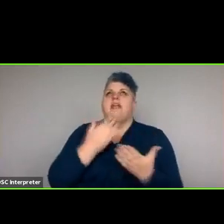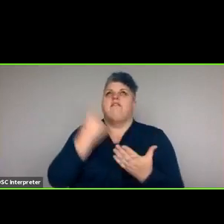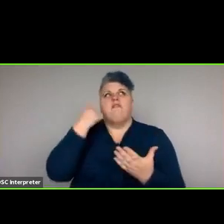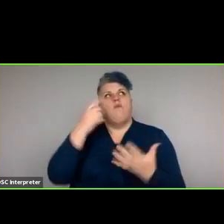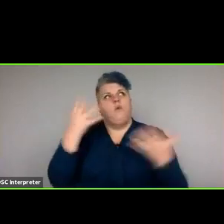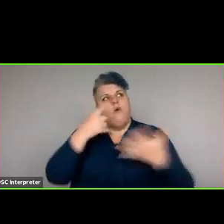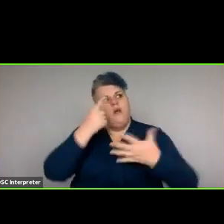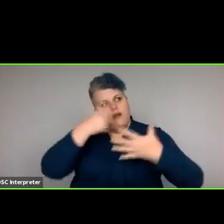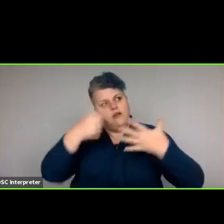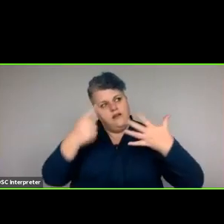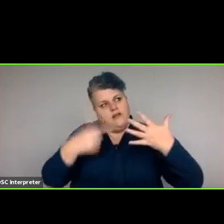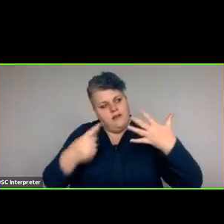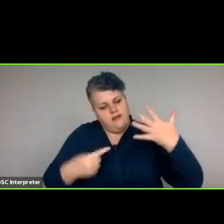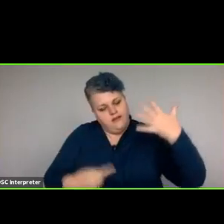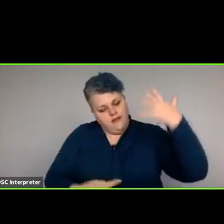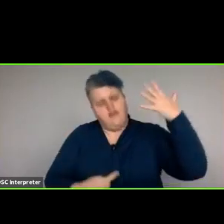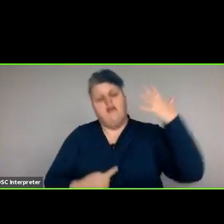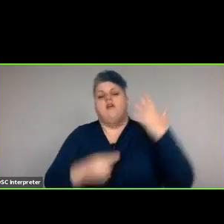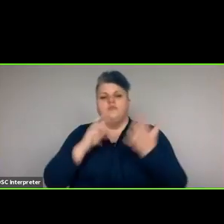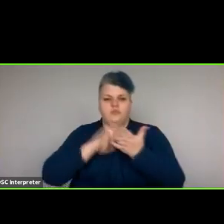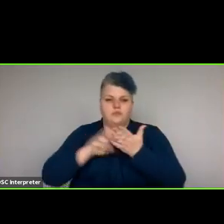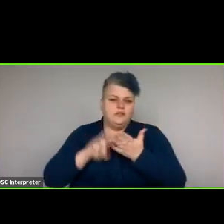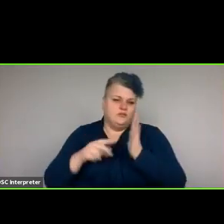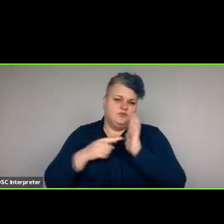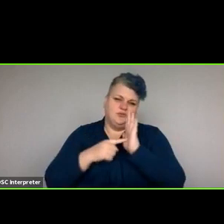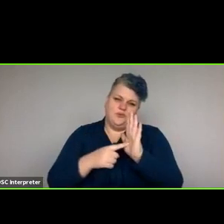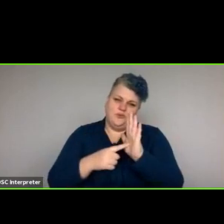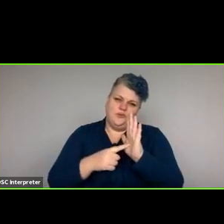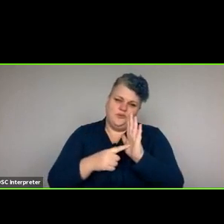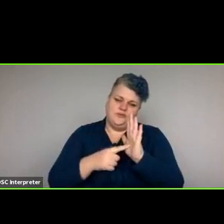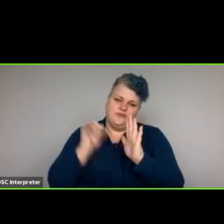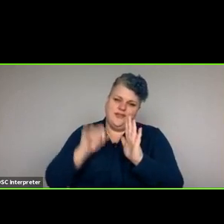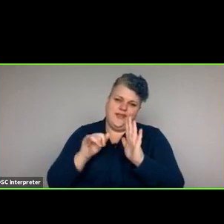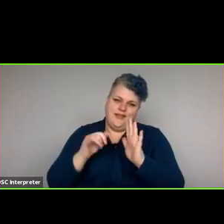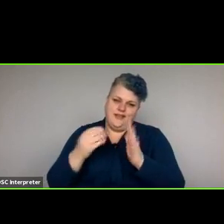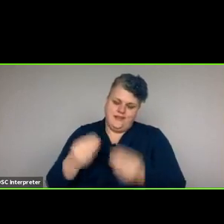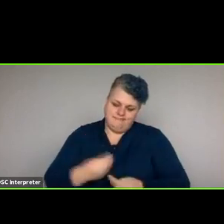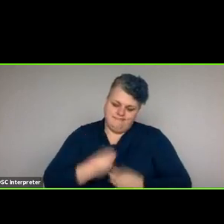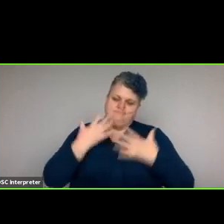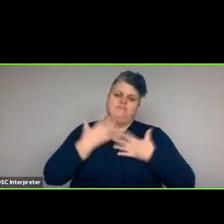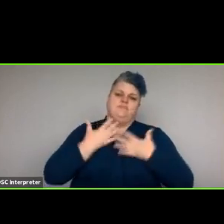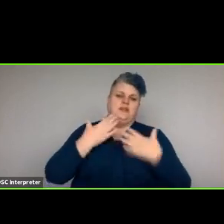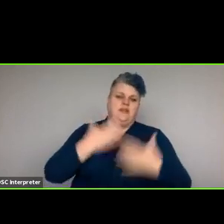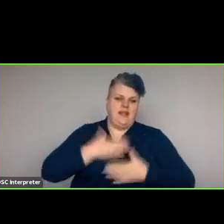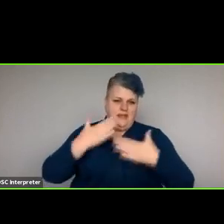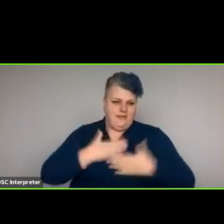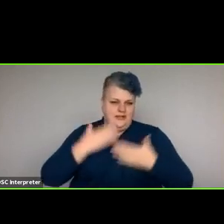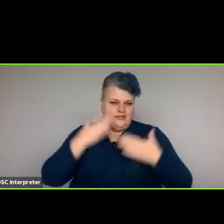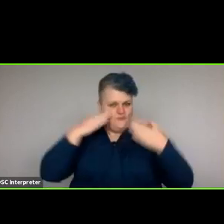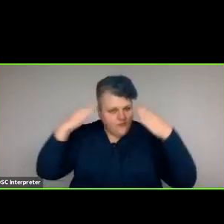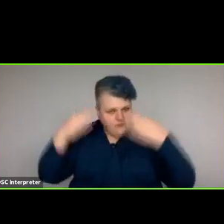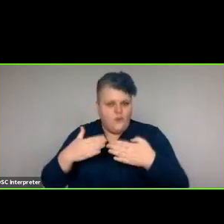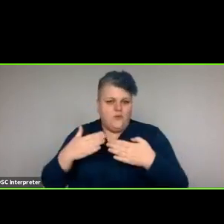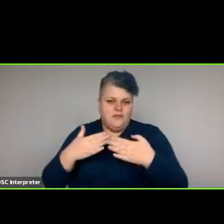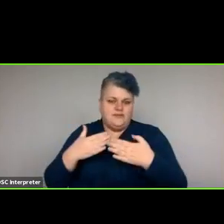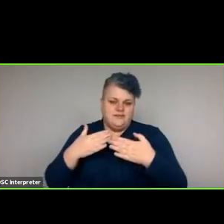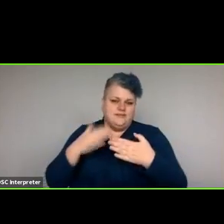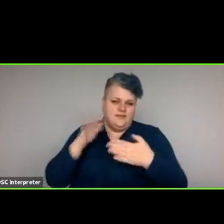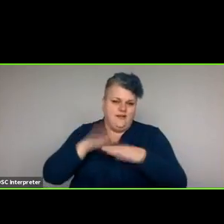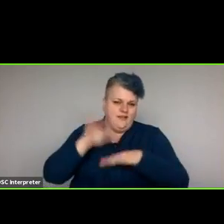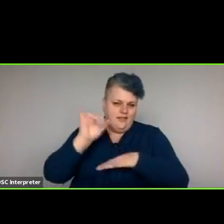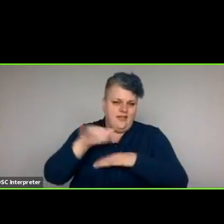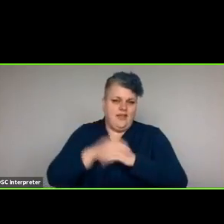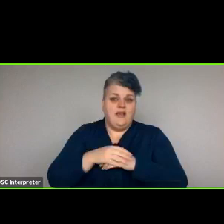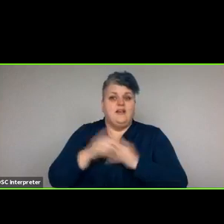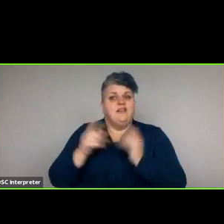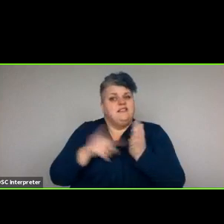also, research shows, can bring you more happiness in your life if you try to focus on those things. And sometimes they're